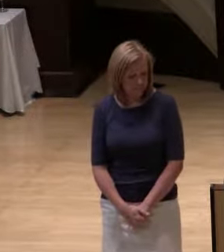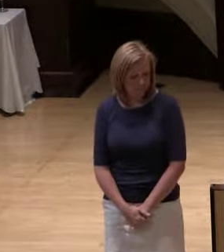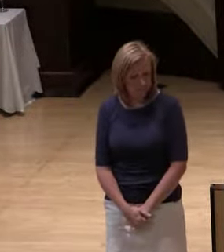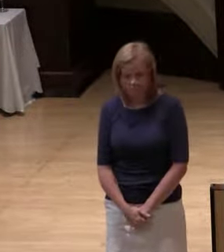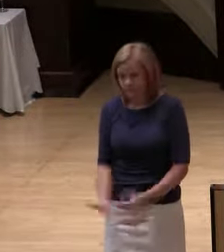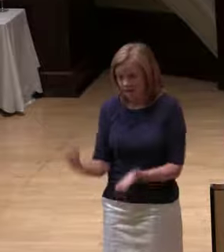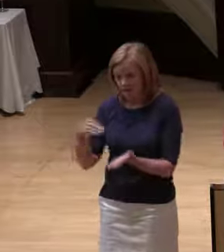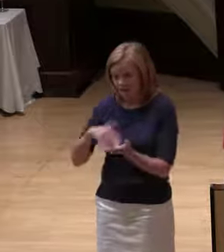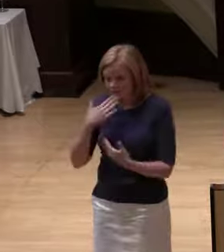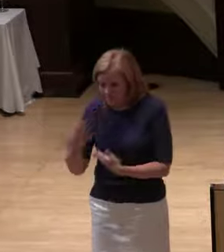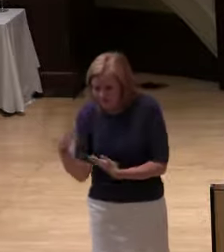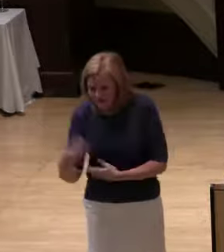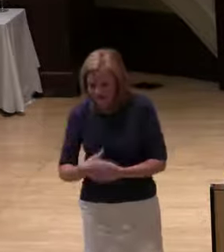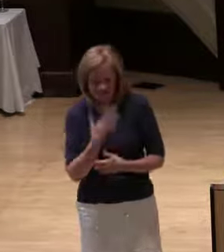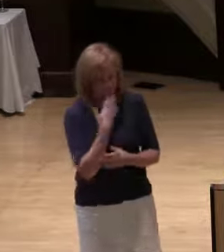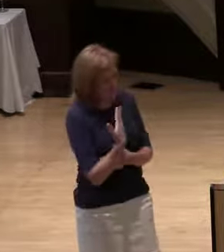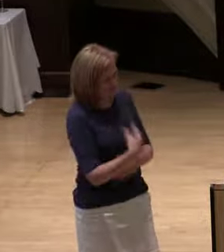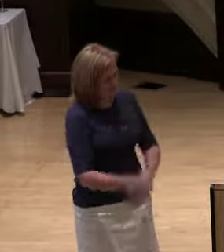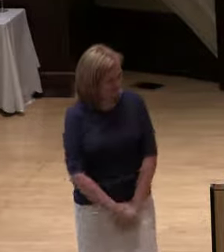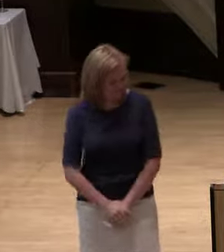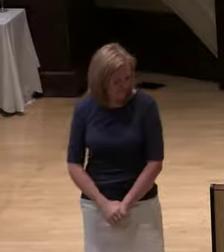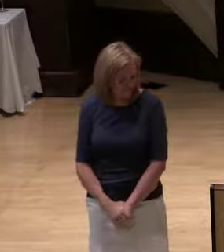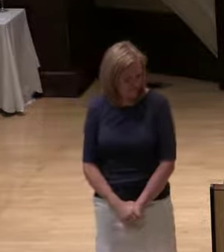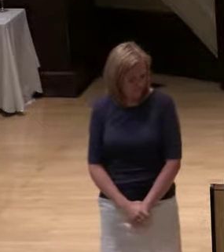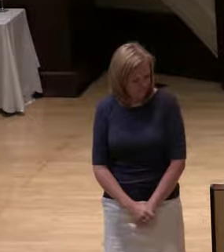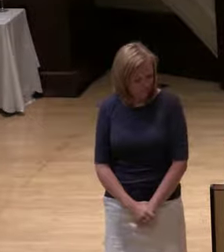And again, good morning.